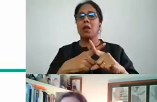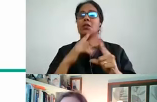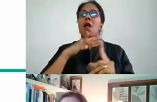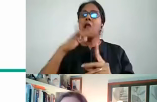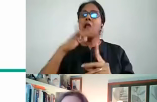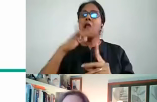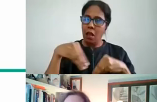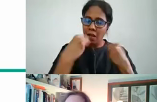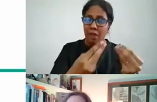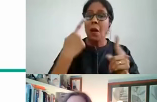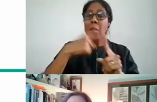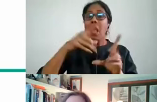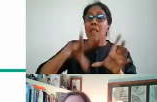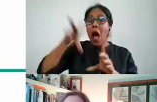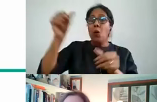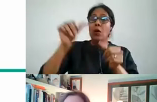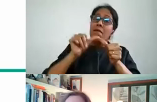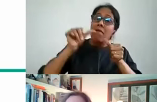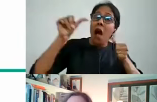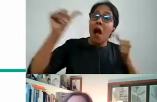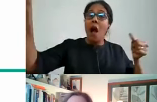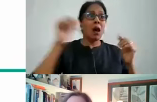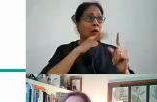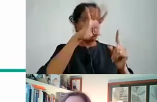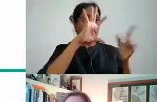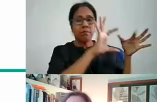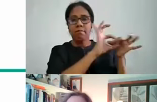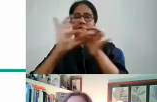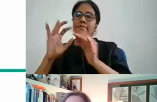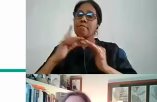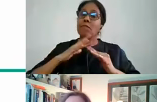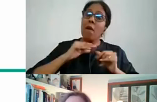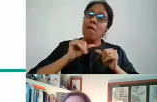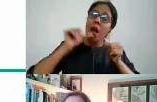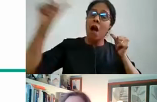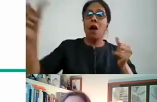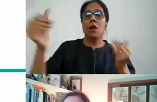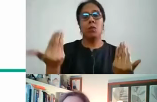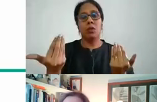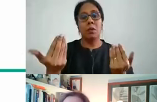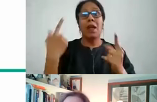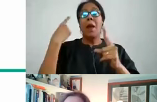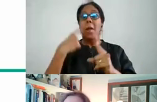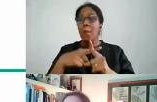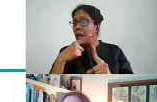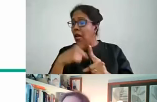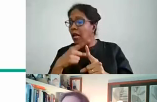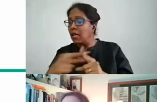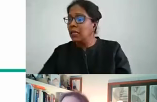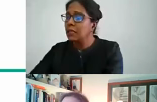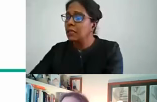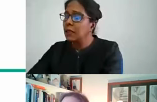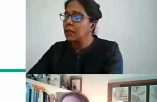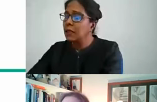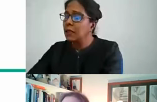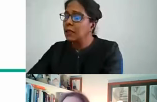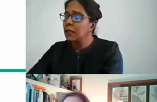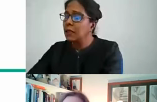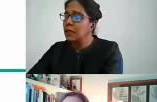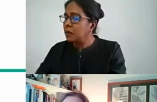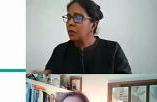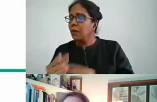longer range. So, when we look at applications such as backhaul or point-to-point length, it's important for